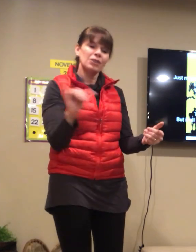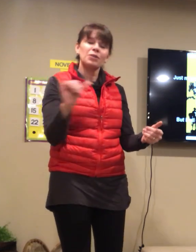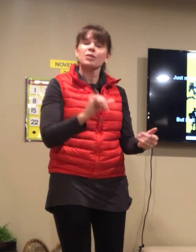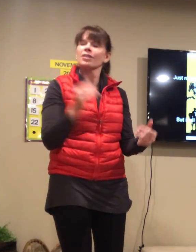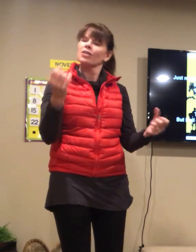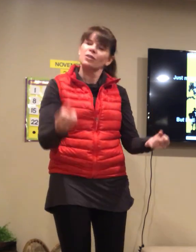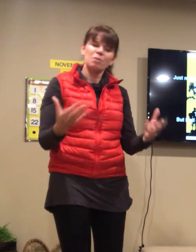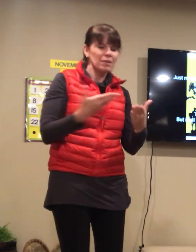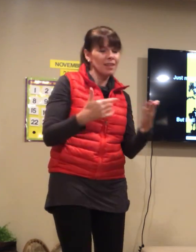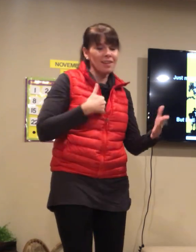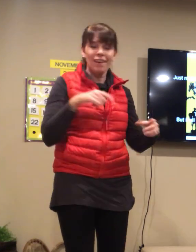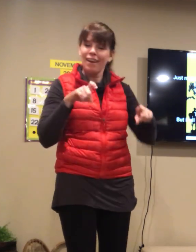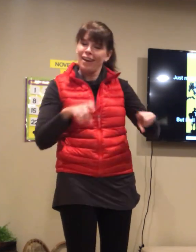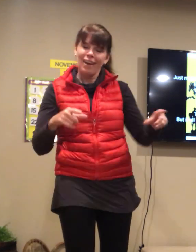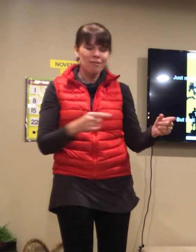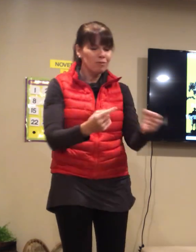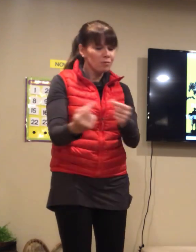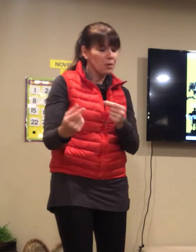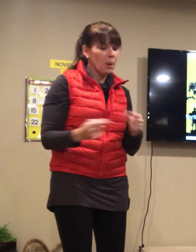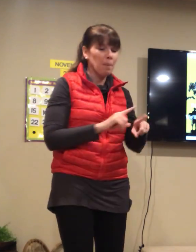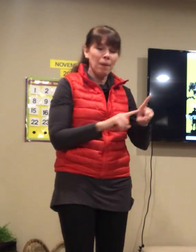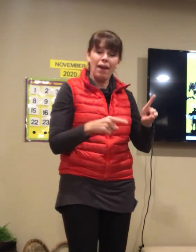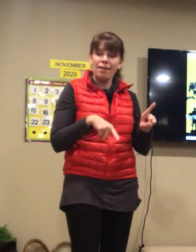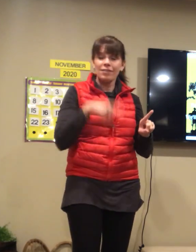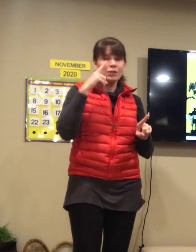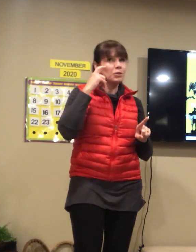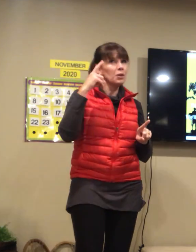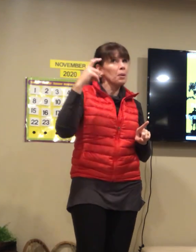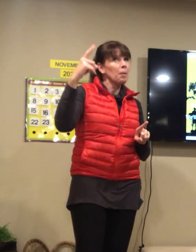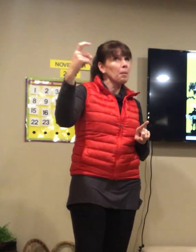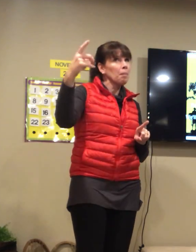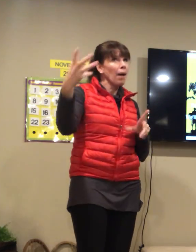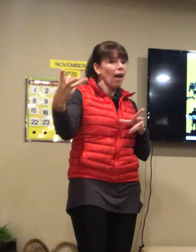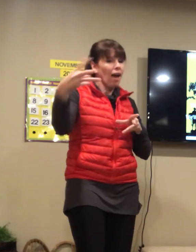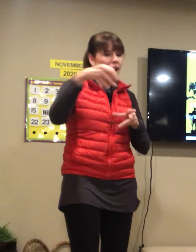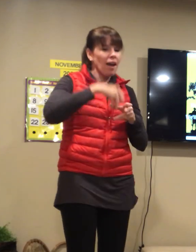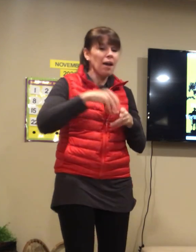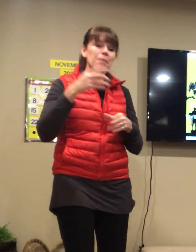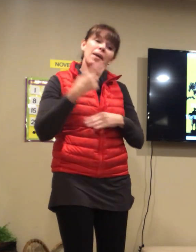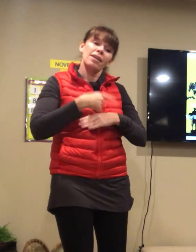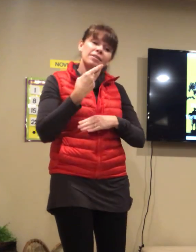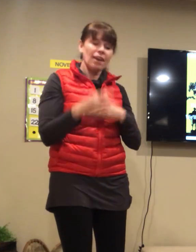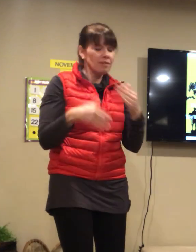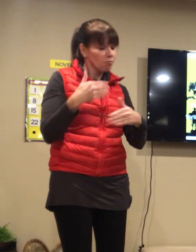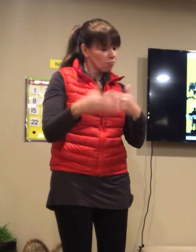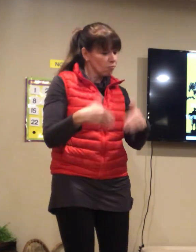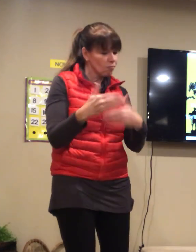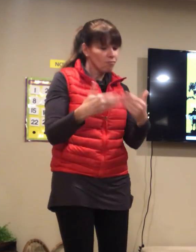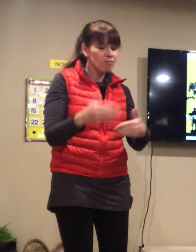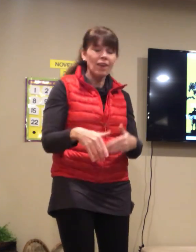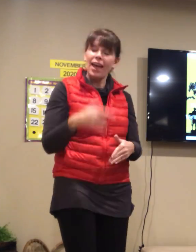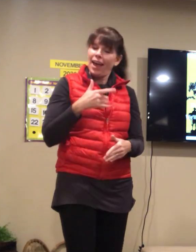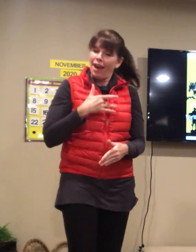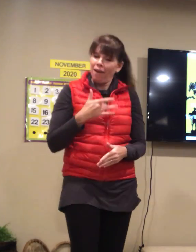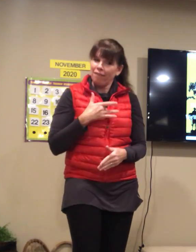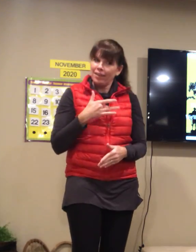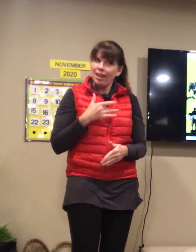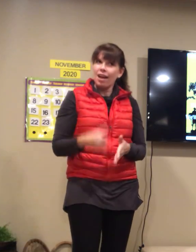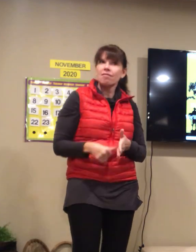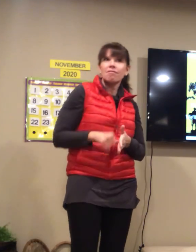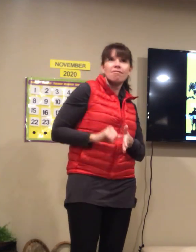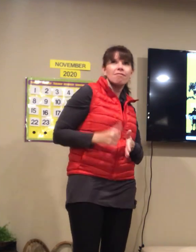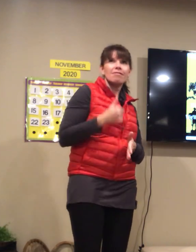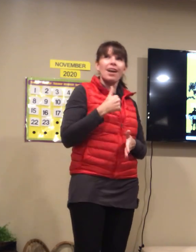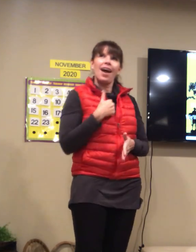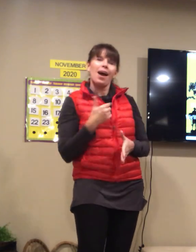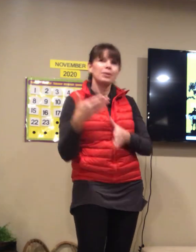do, but if all of these dreams might find their way into my day-to-day scene, I'd be under the impression I was somewhere